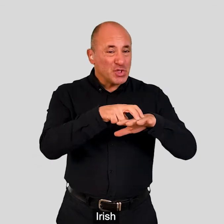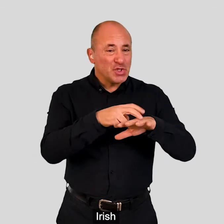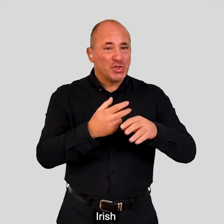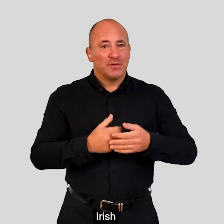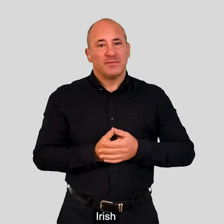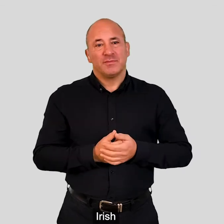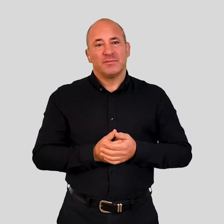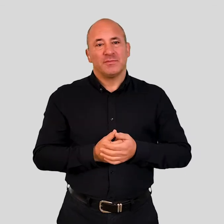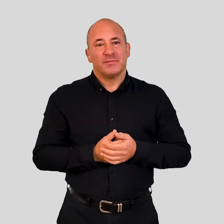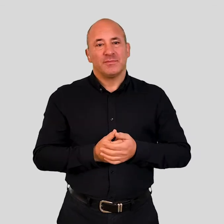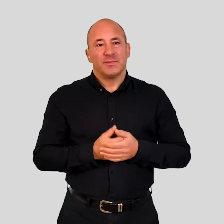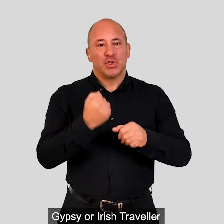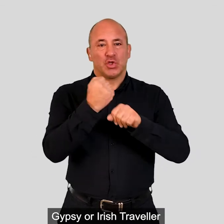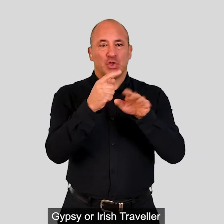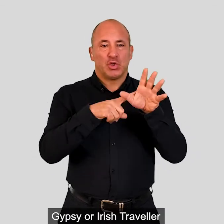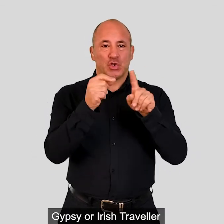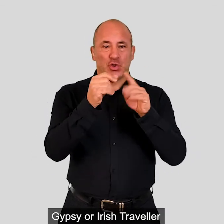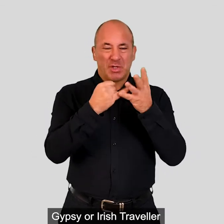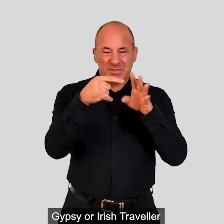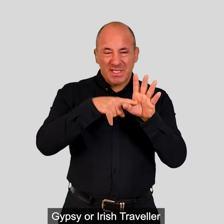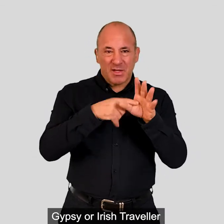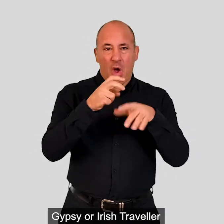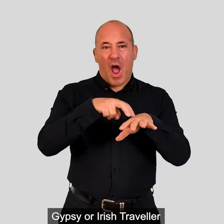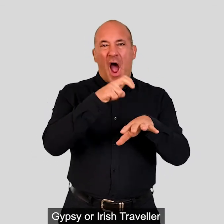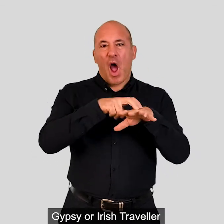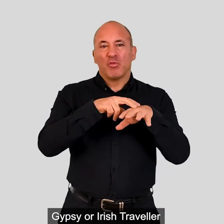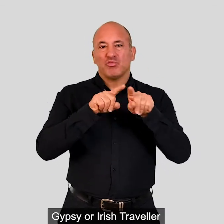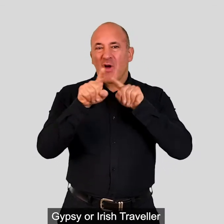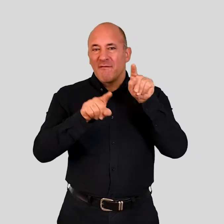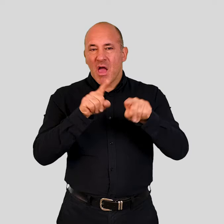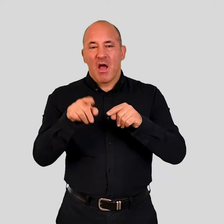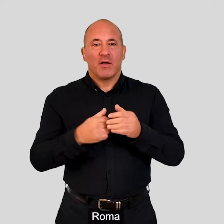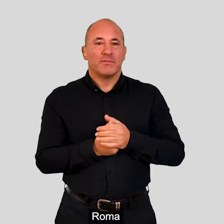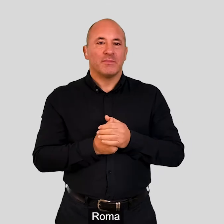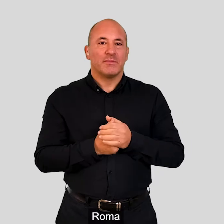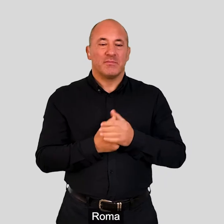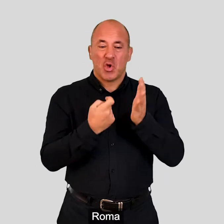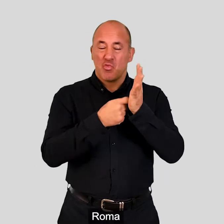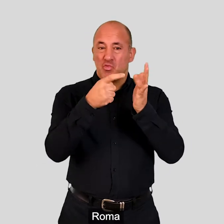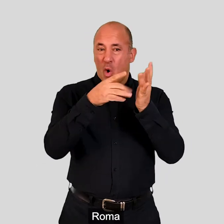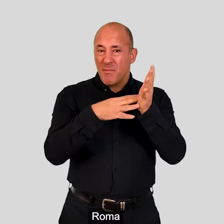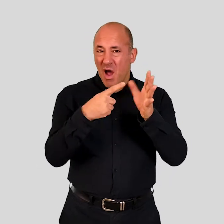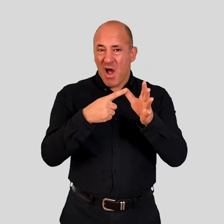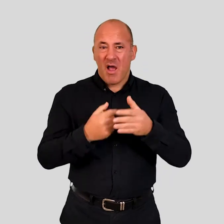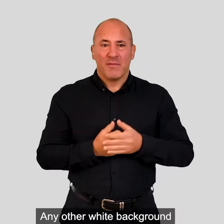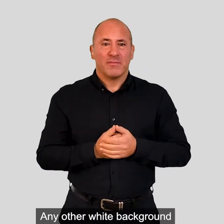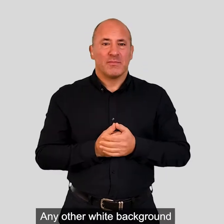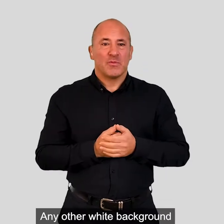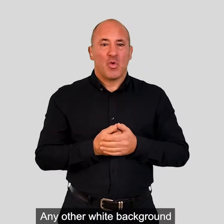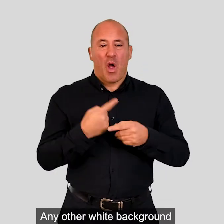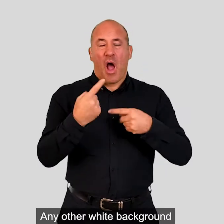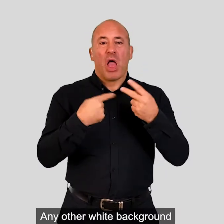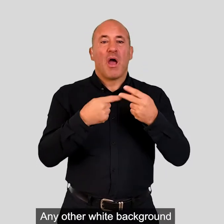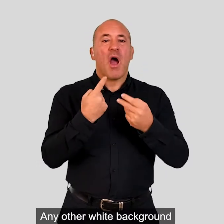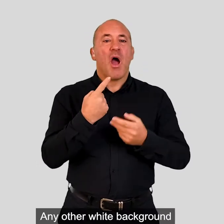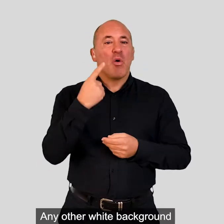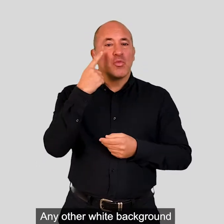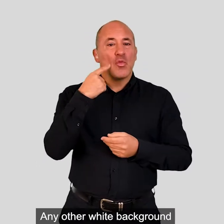Irish, Gypsy or Irish traveller. Roma, any other white background.